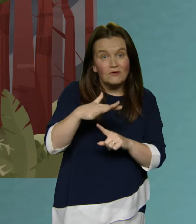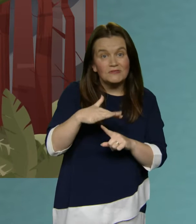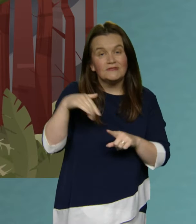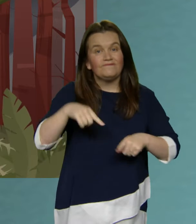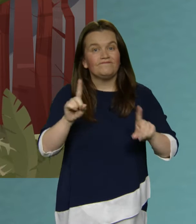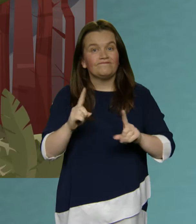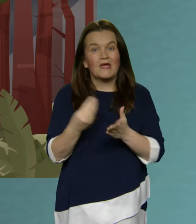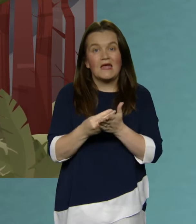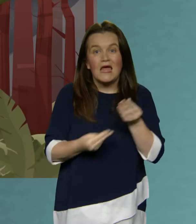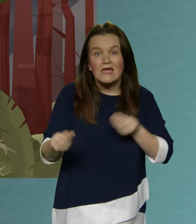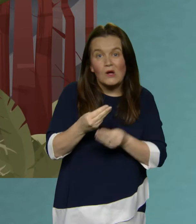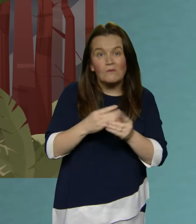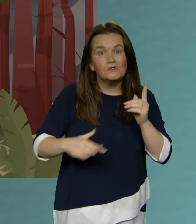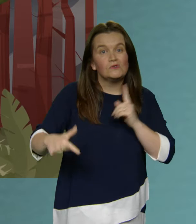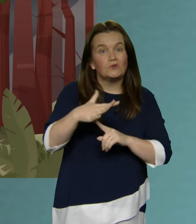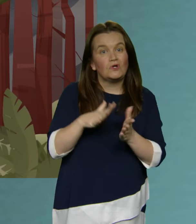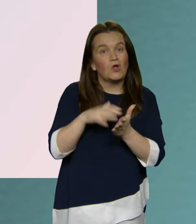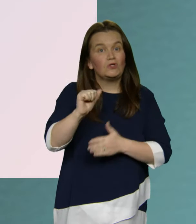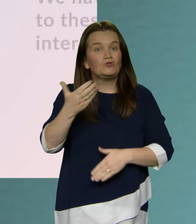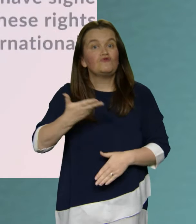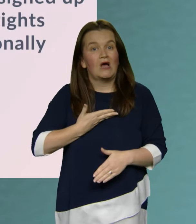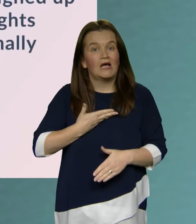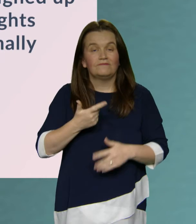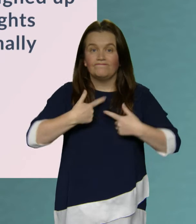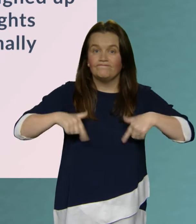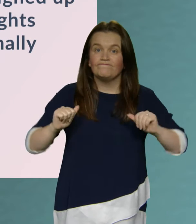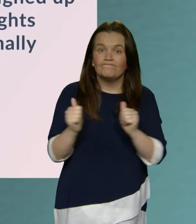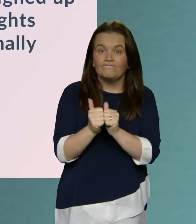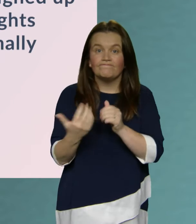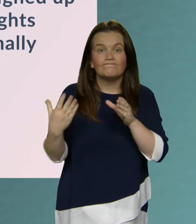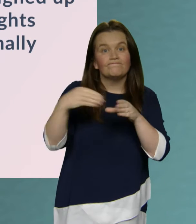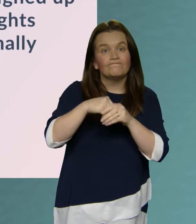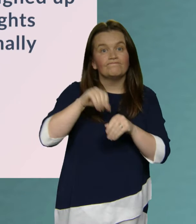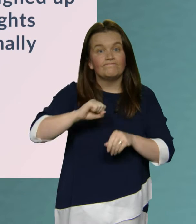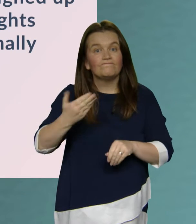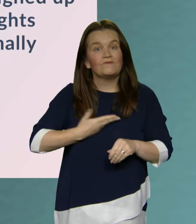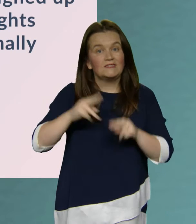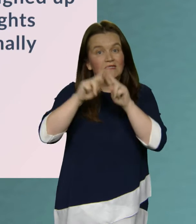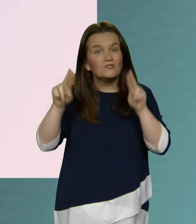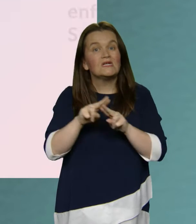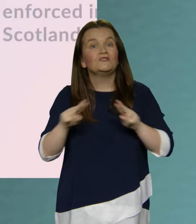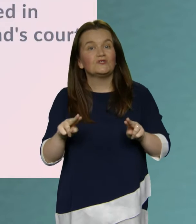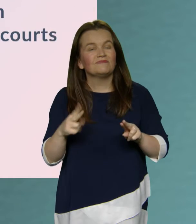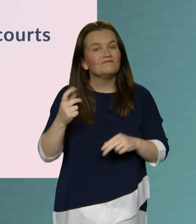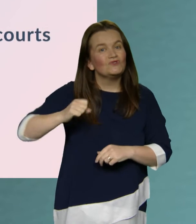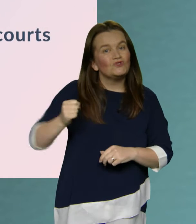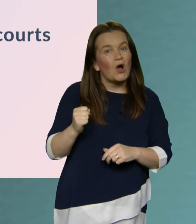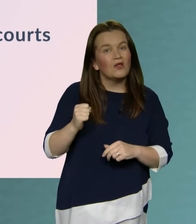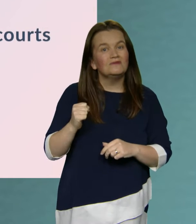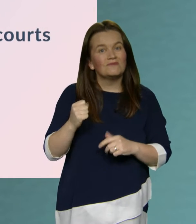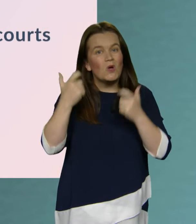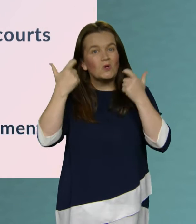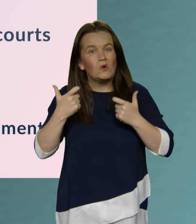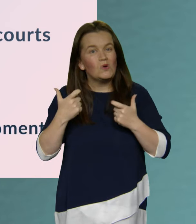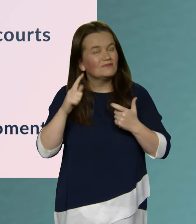sometimes called economic, social and cultural rights. We have signed up to these rights internationally, but they can't